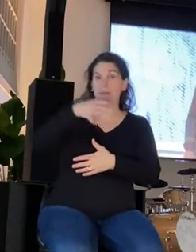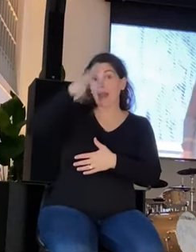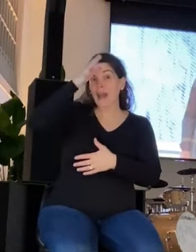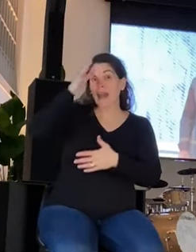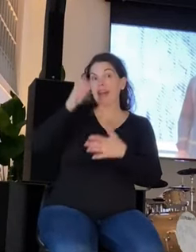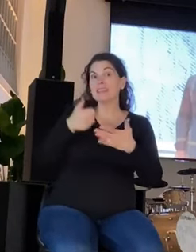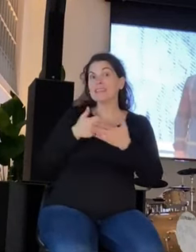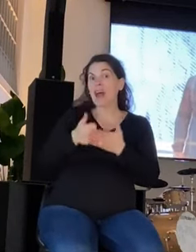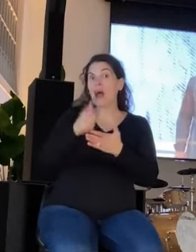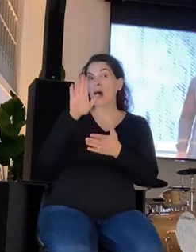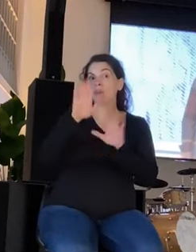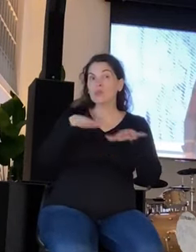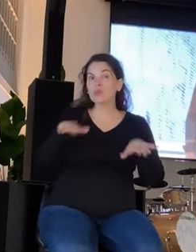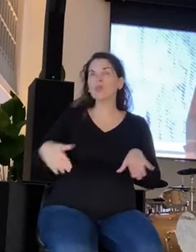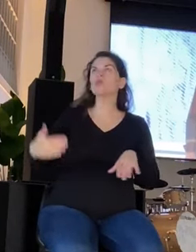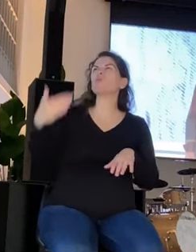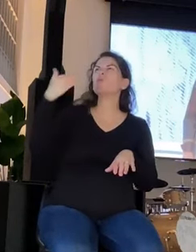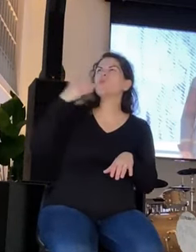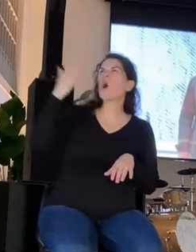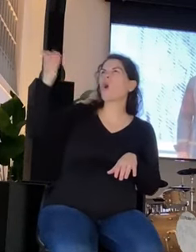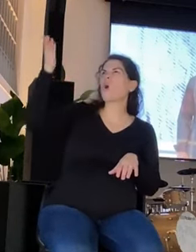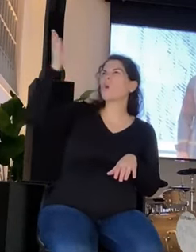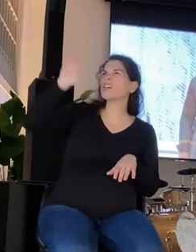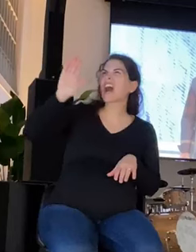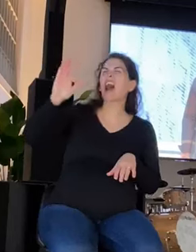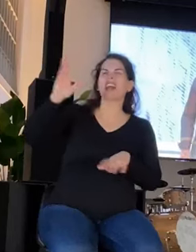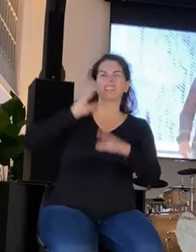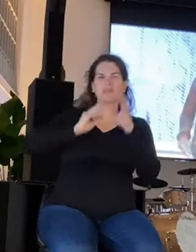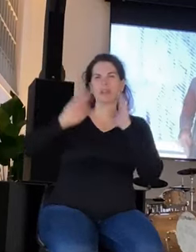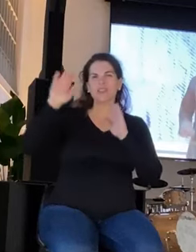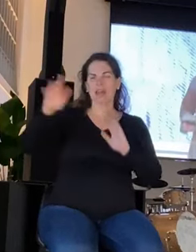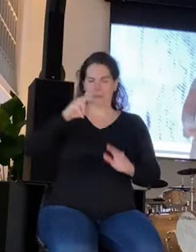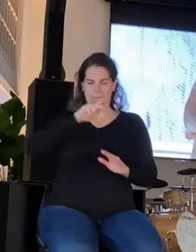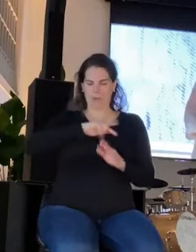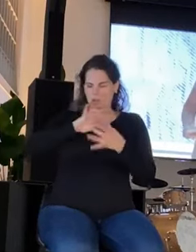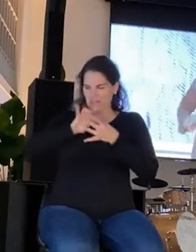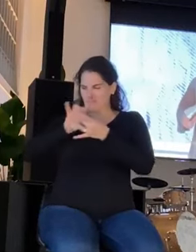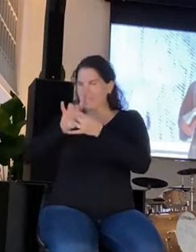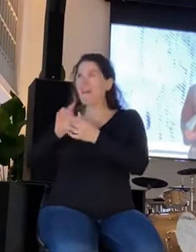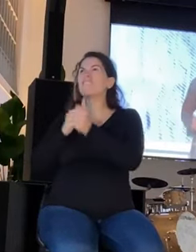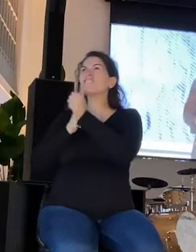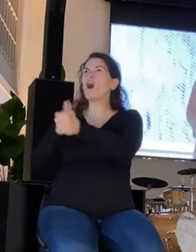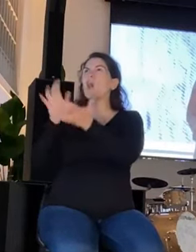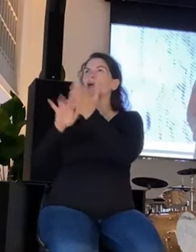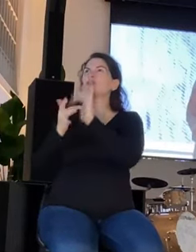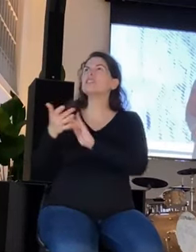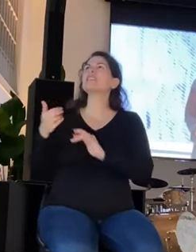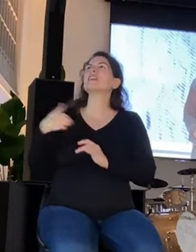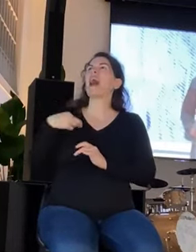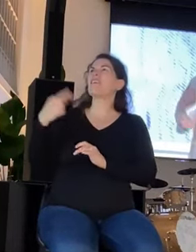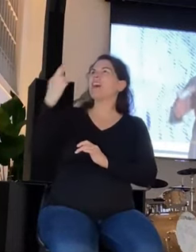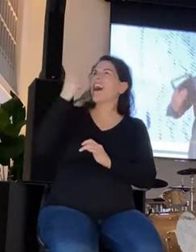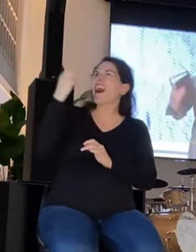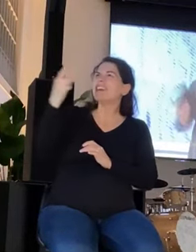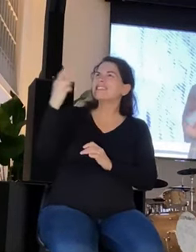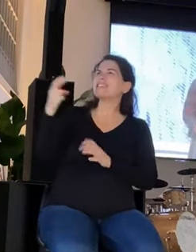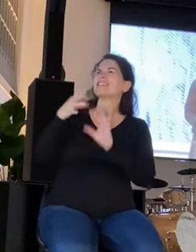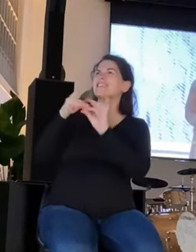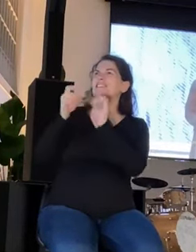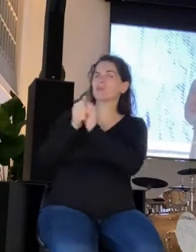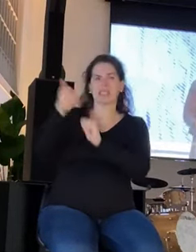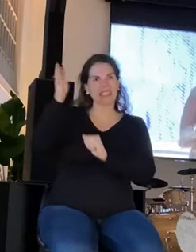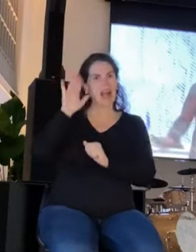is to help your children know God in a personal way. Follow Jesus. Jesus, to have a friendship with God. And that is